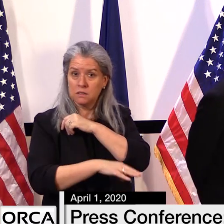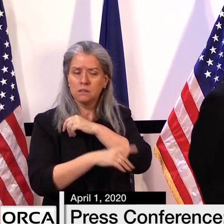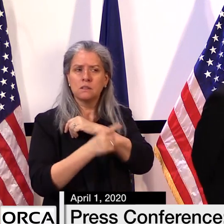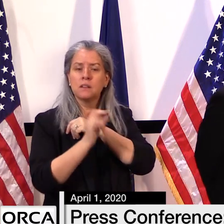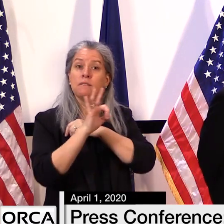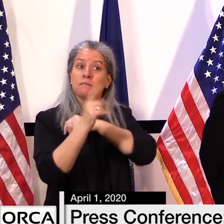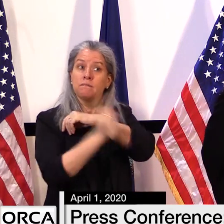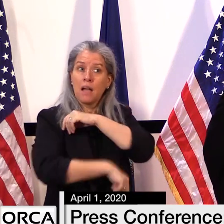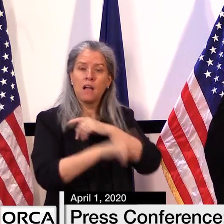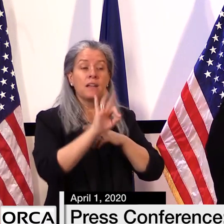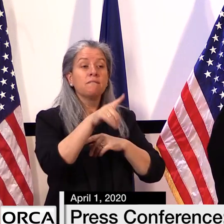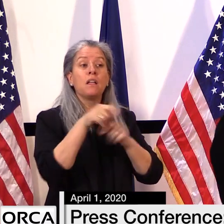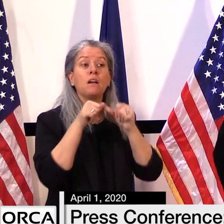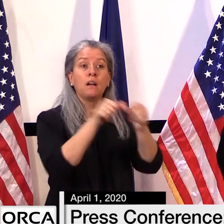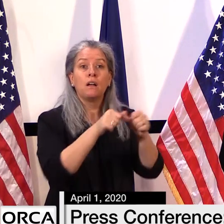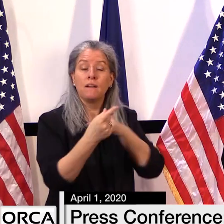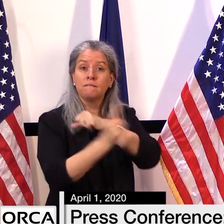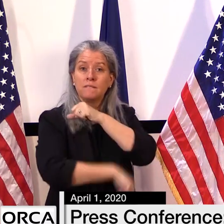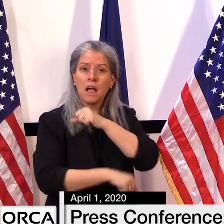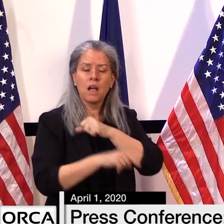and the host?